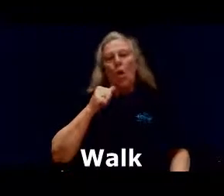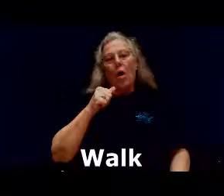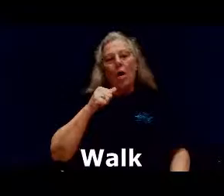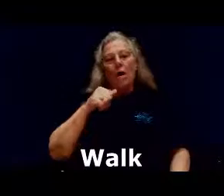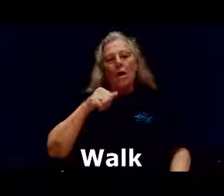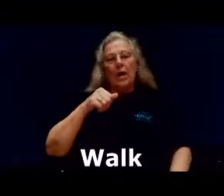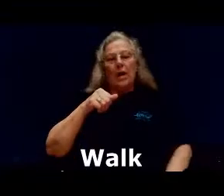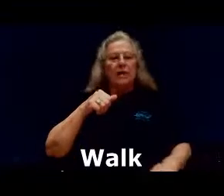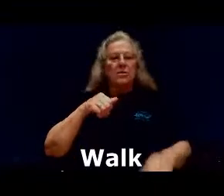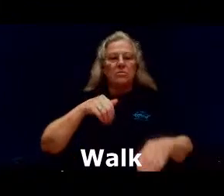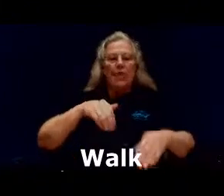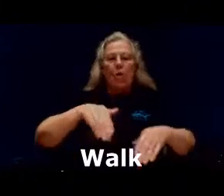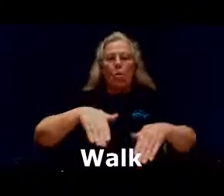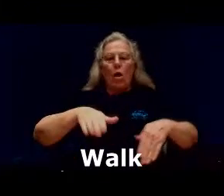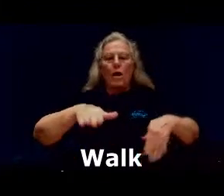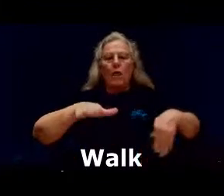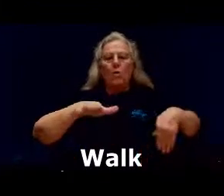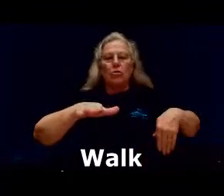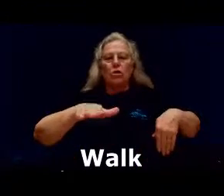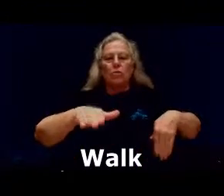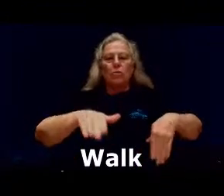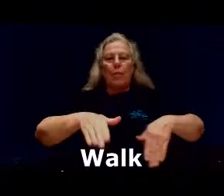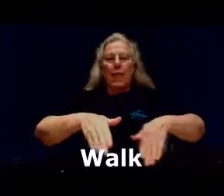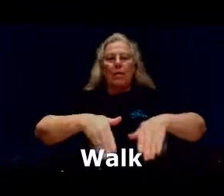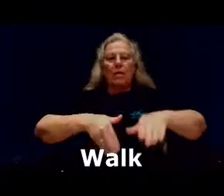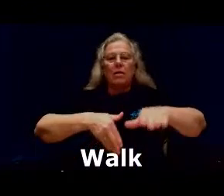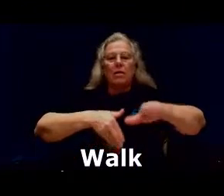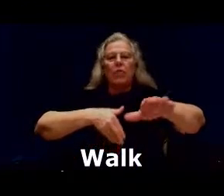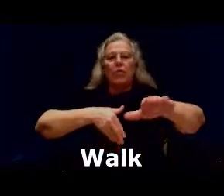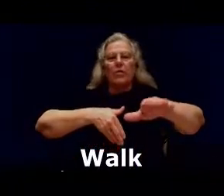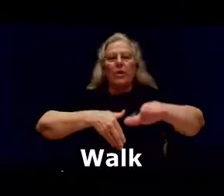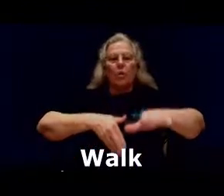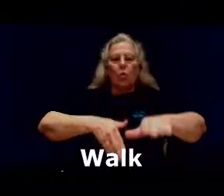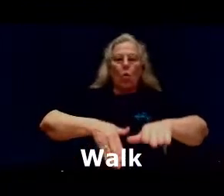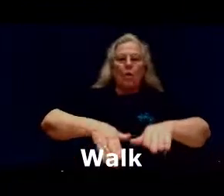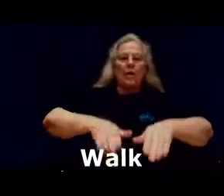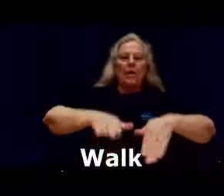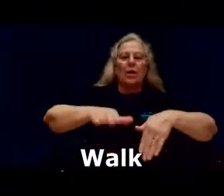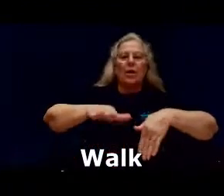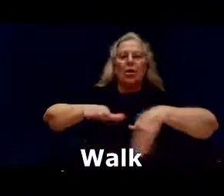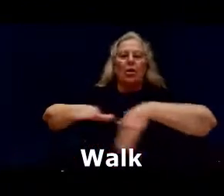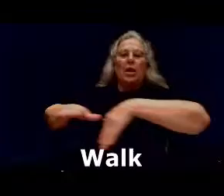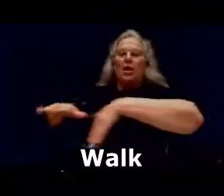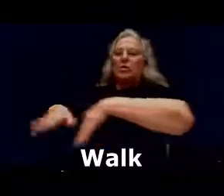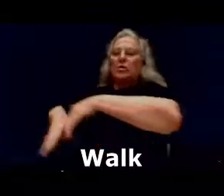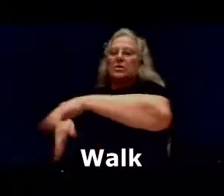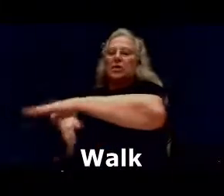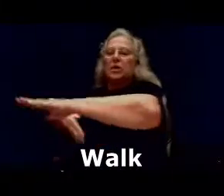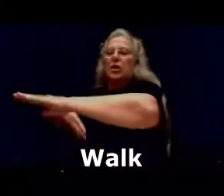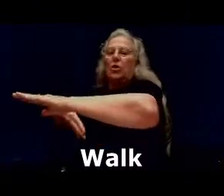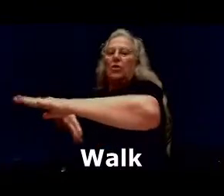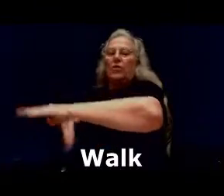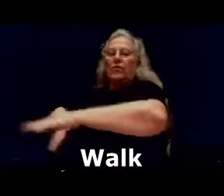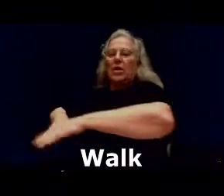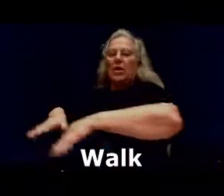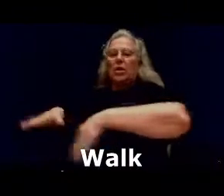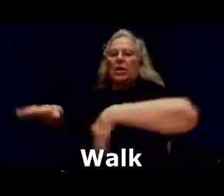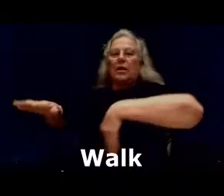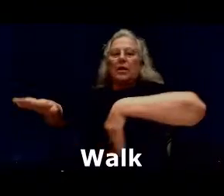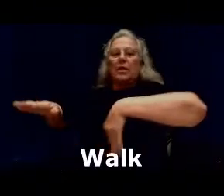Walk. It's that walking motion back and forth, like you're walking along. You can see your feet going in